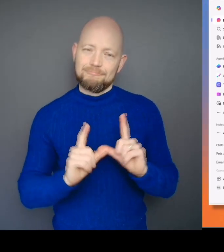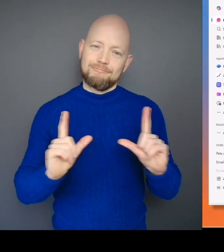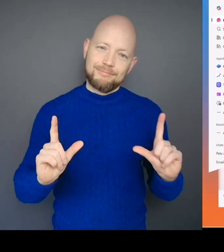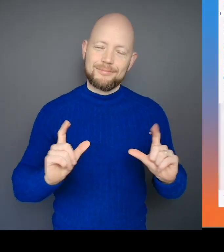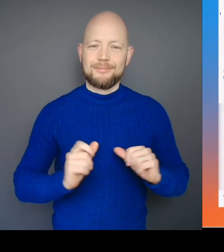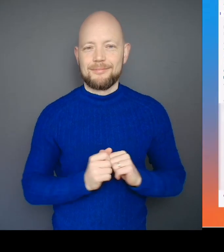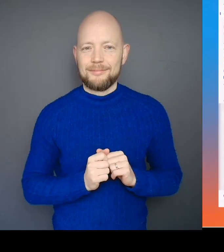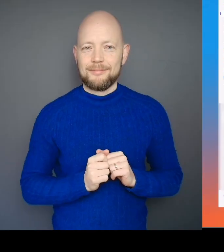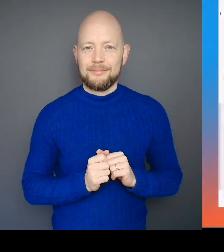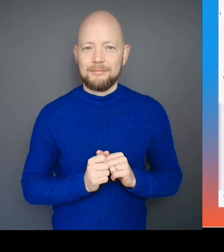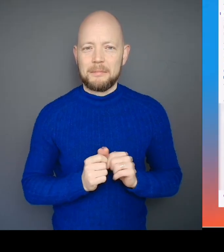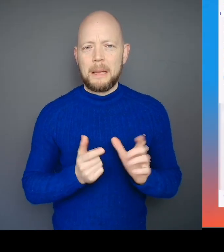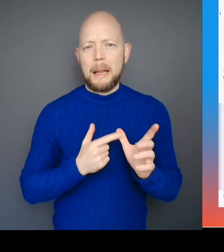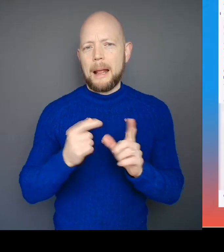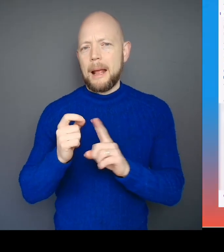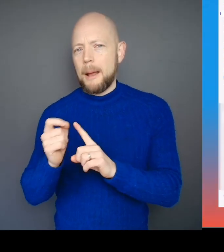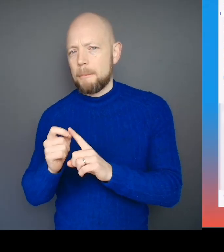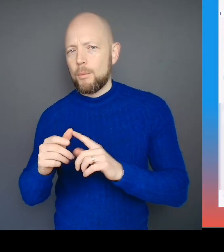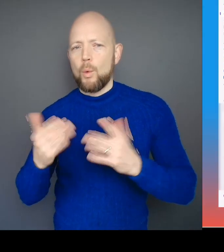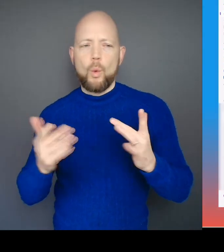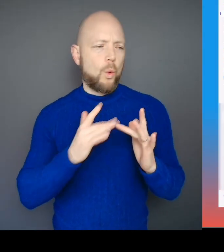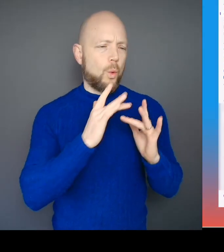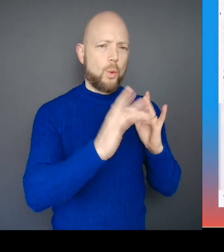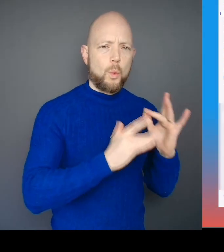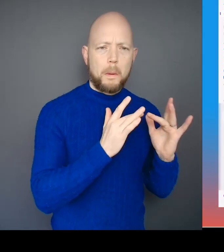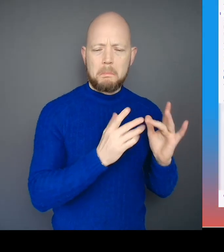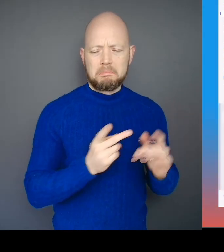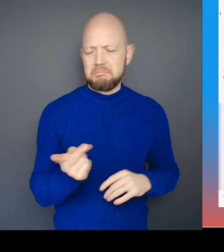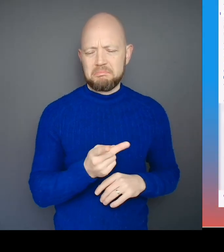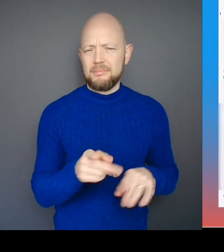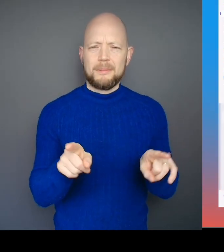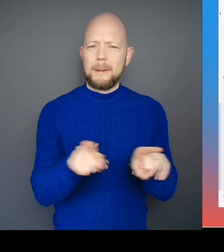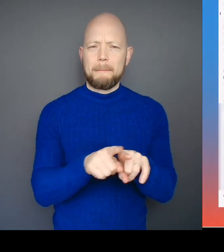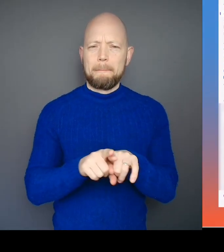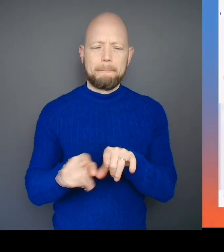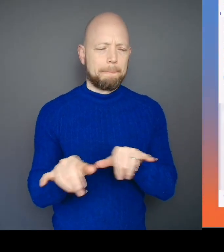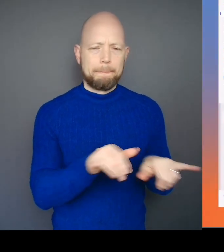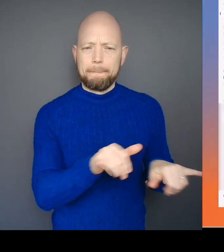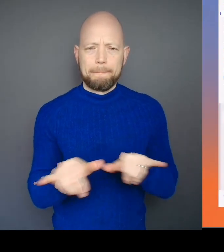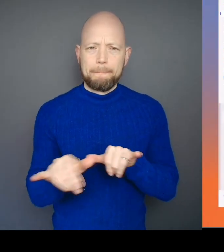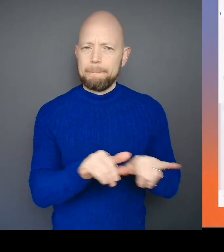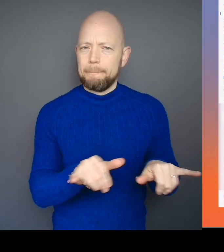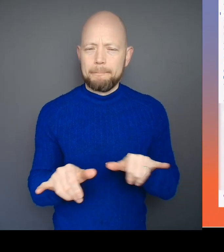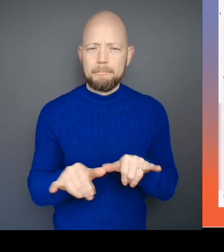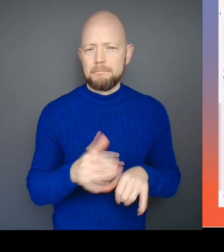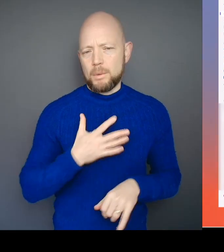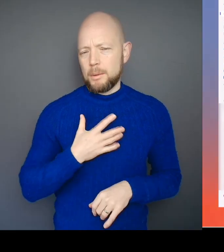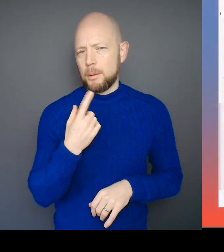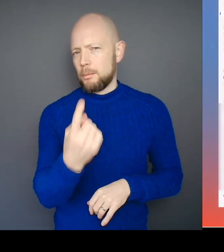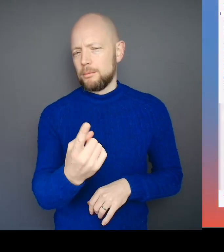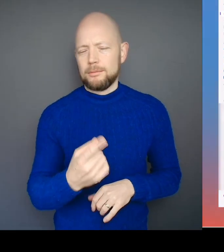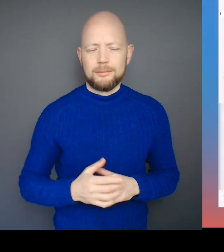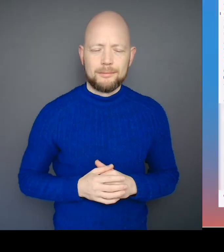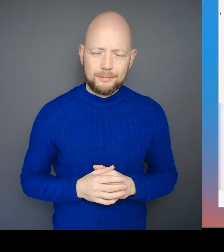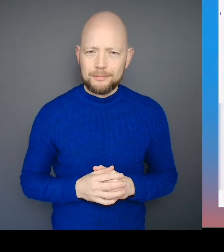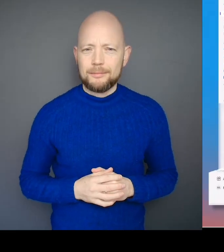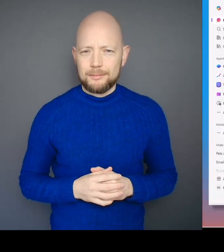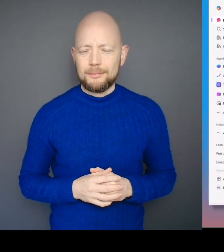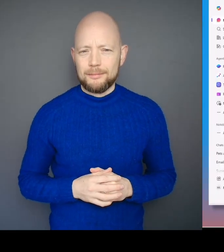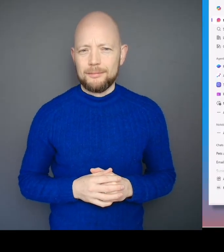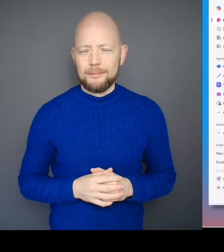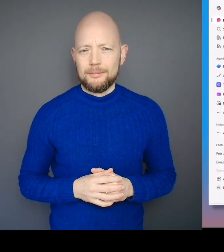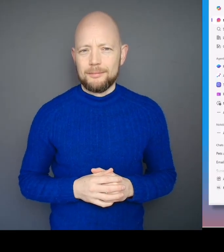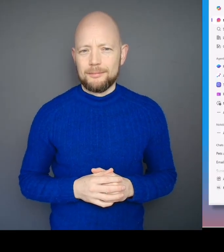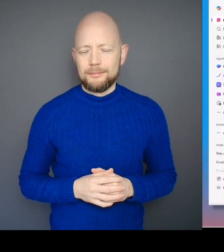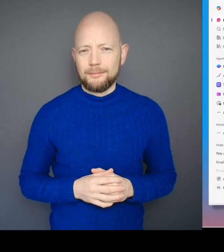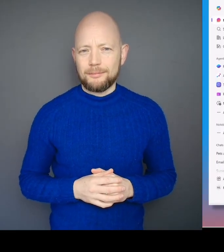laptop, you can press that and that will launch an app that you can use. The website and the app are exactly the same experience. This is